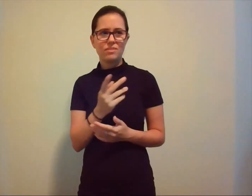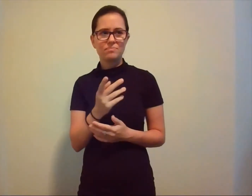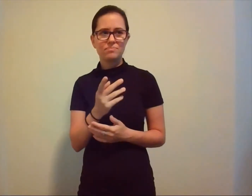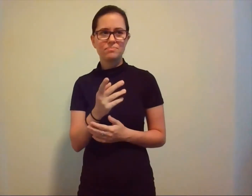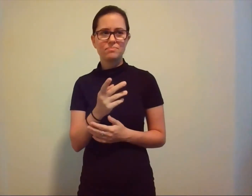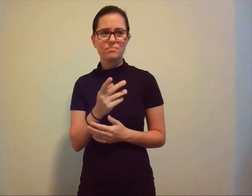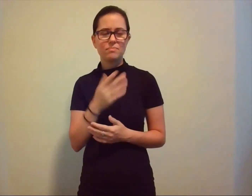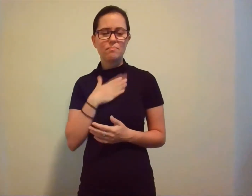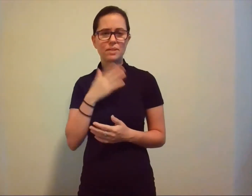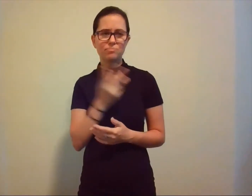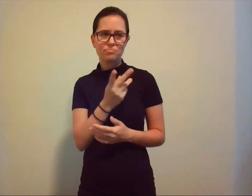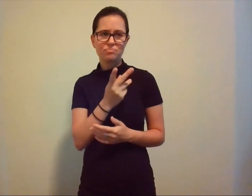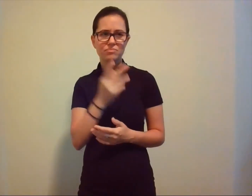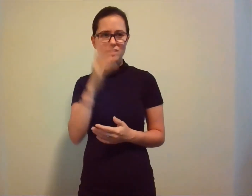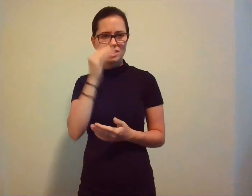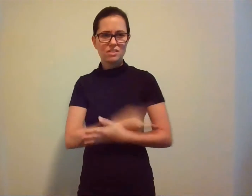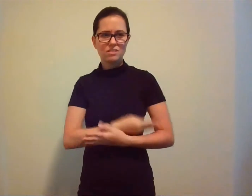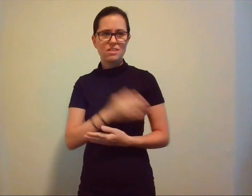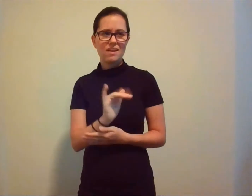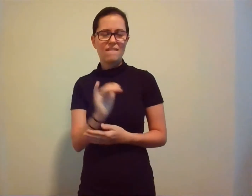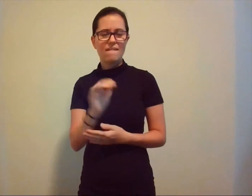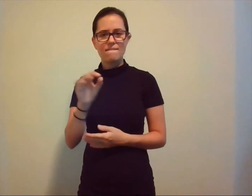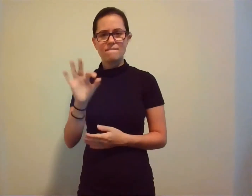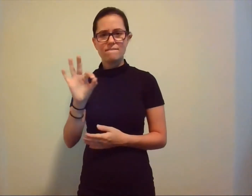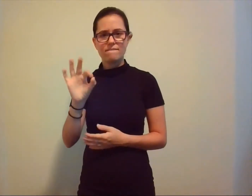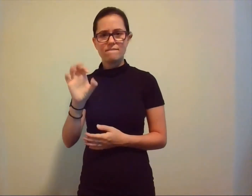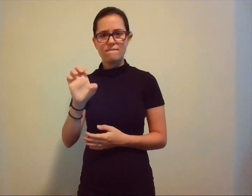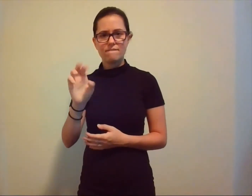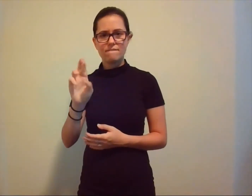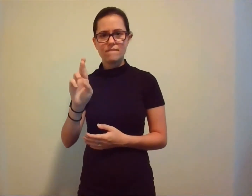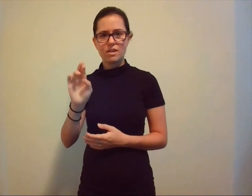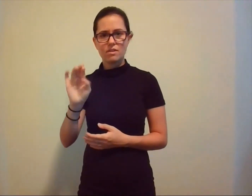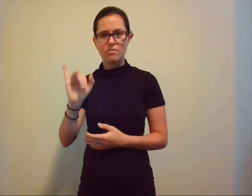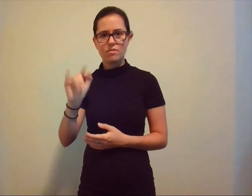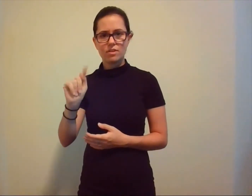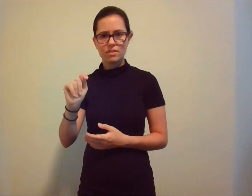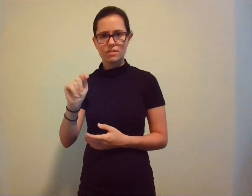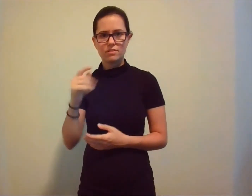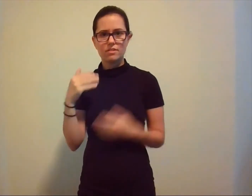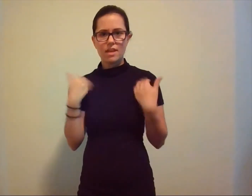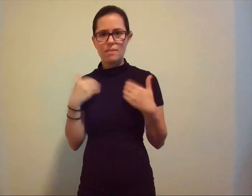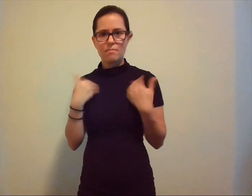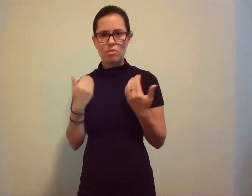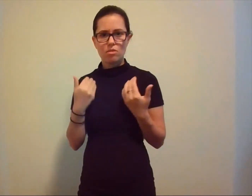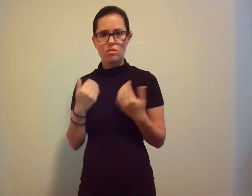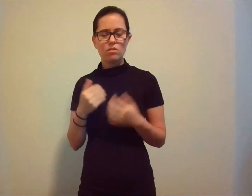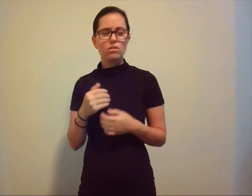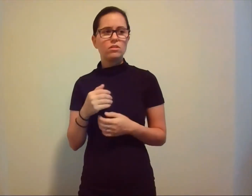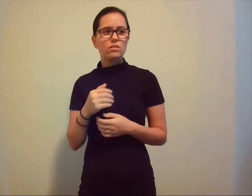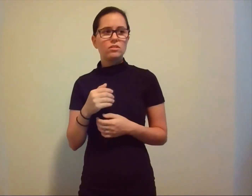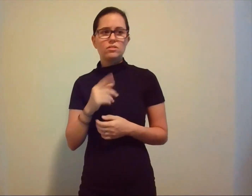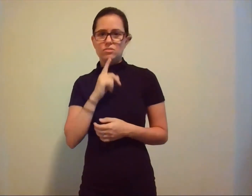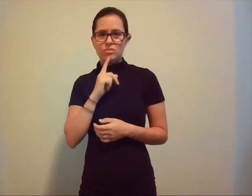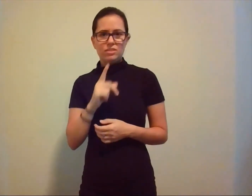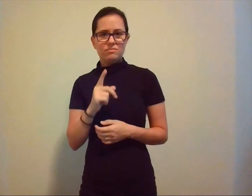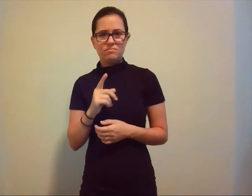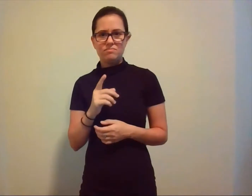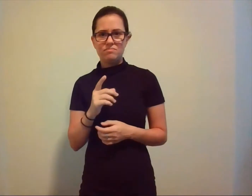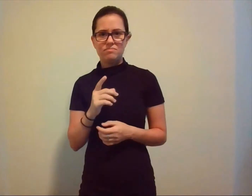My family's not. My family's hold dirty. a ferret. They're squiggling everywhere. Yeah. Leaving poop in your hands. And please